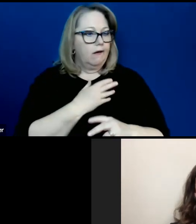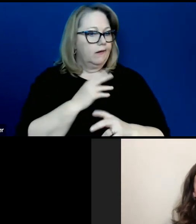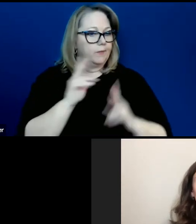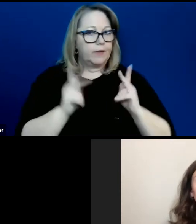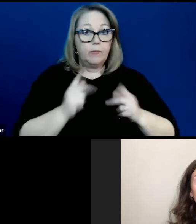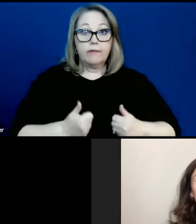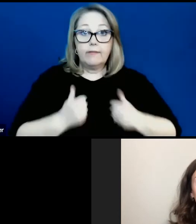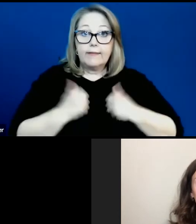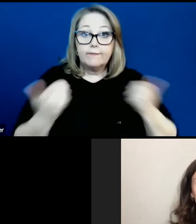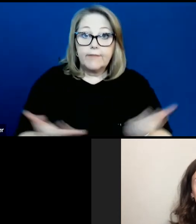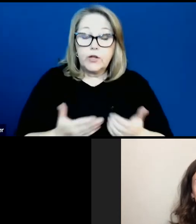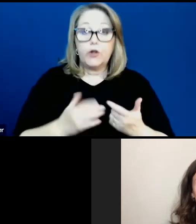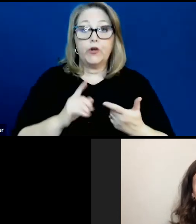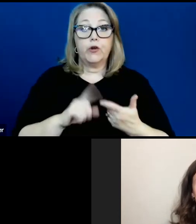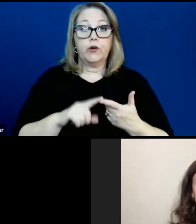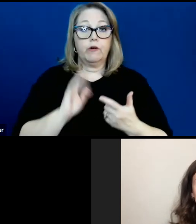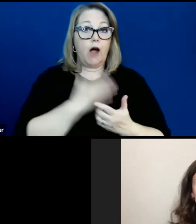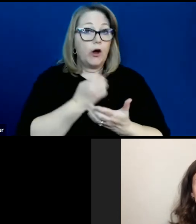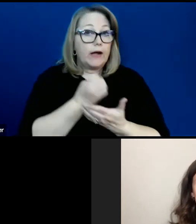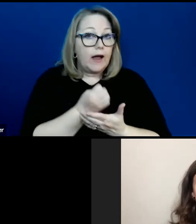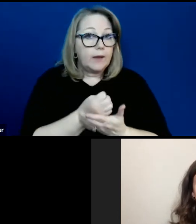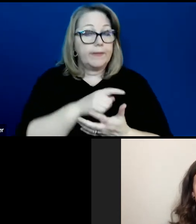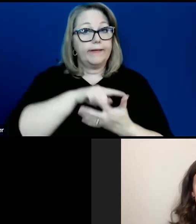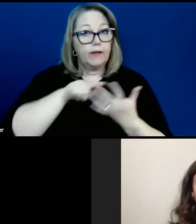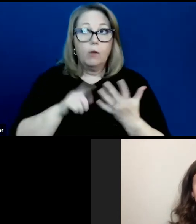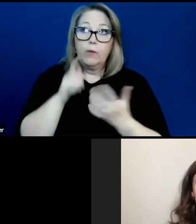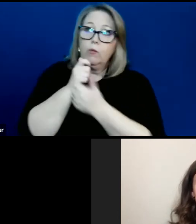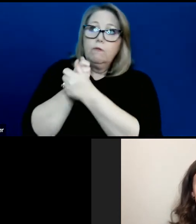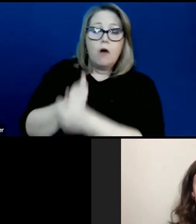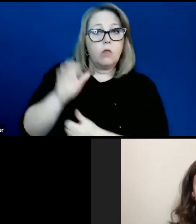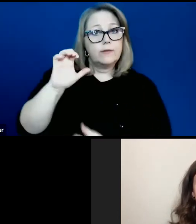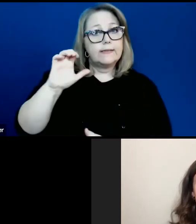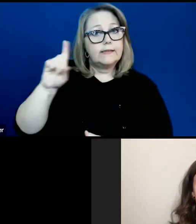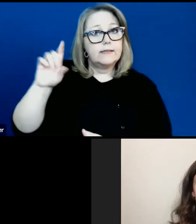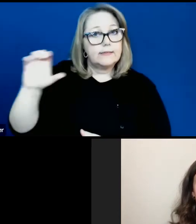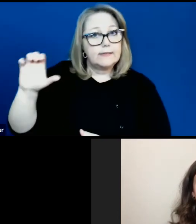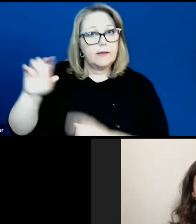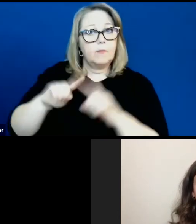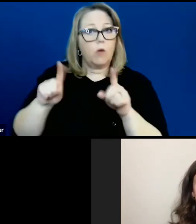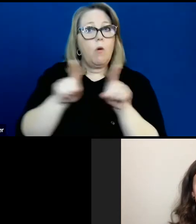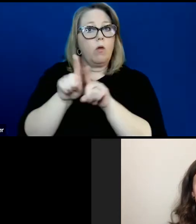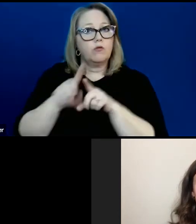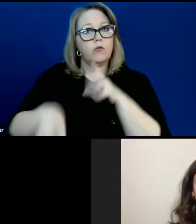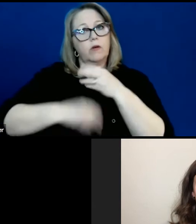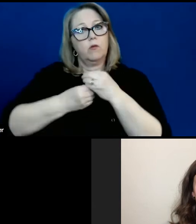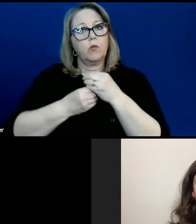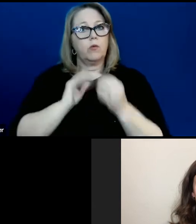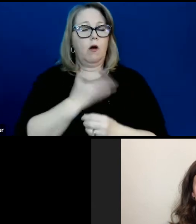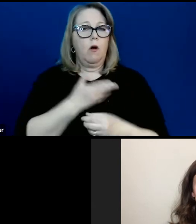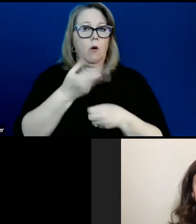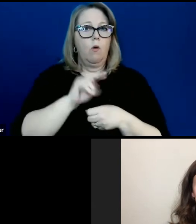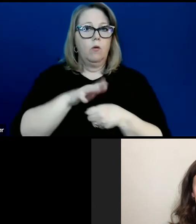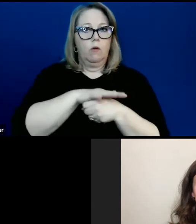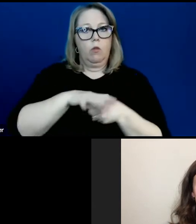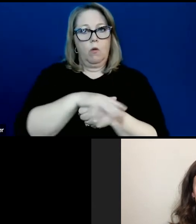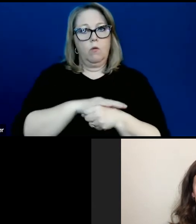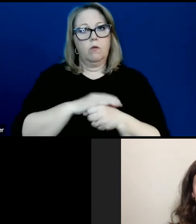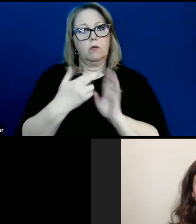will definitely use CDC guidelines, but we will also flavor that with local guidelines. Thank you.